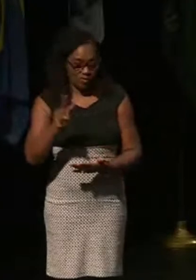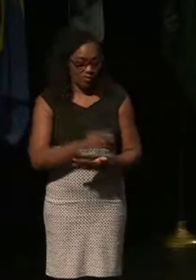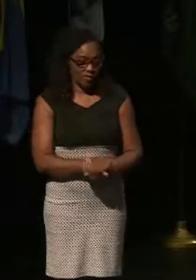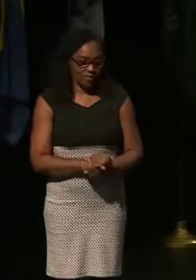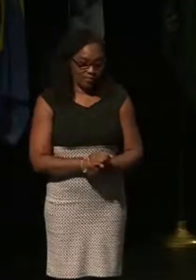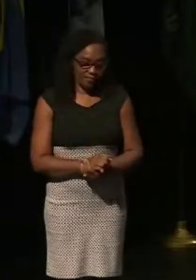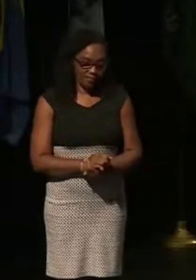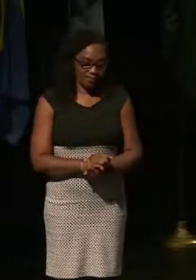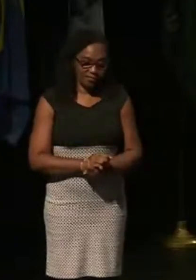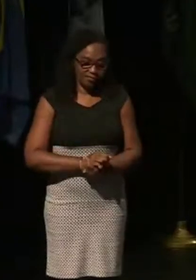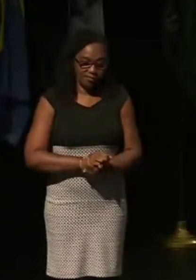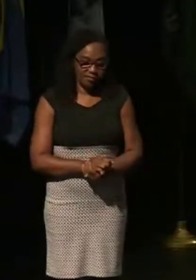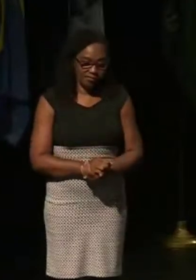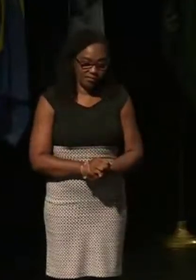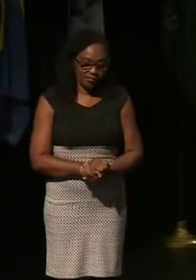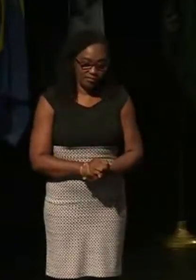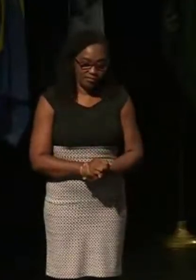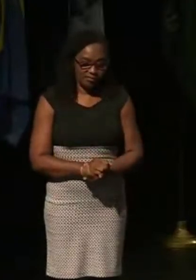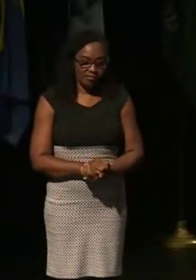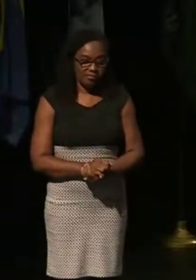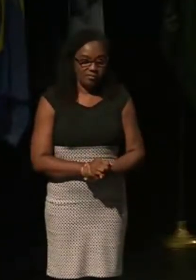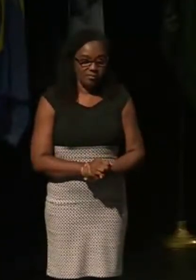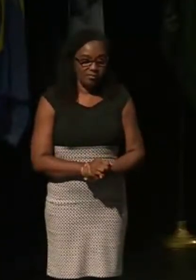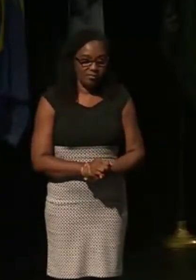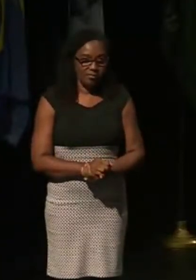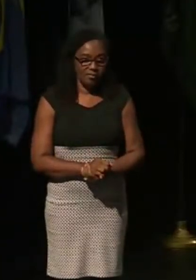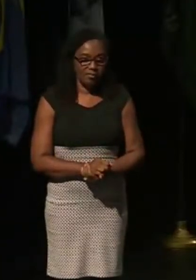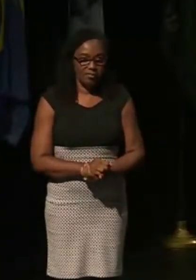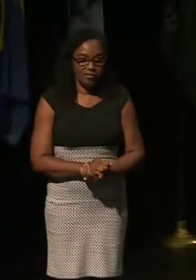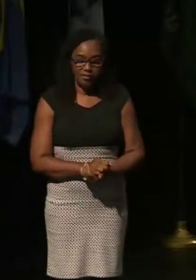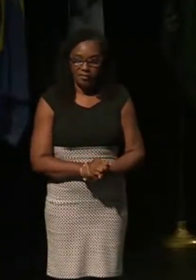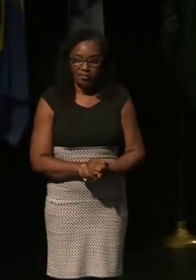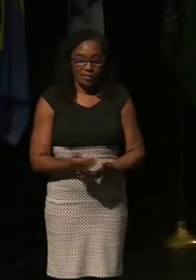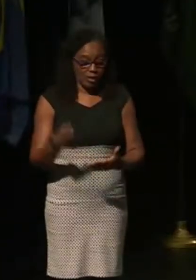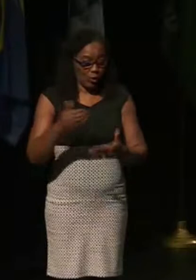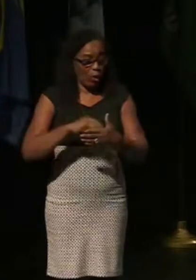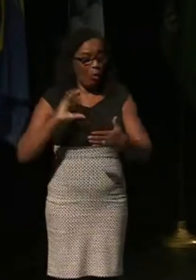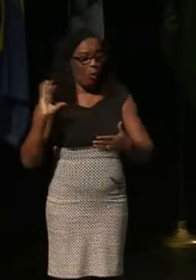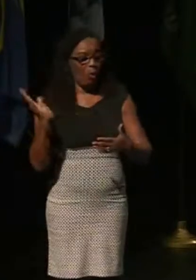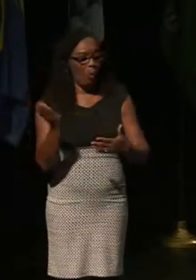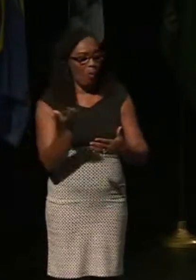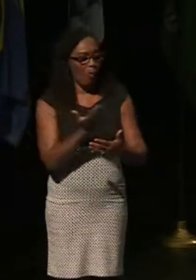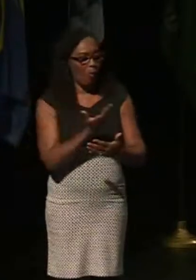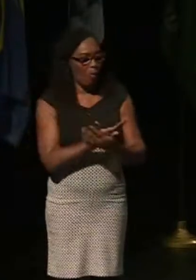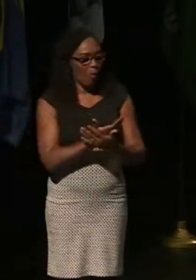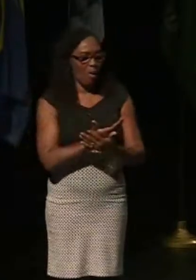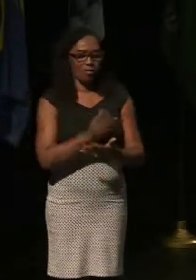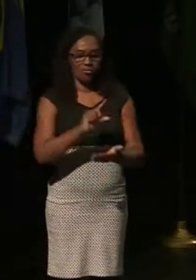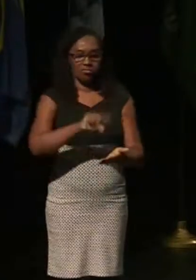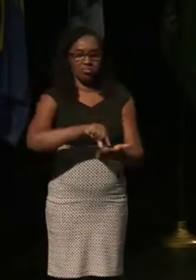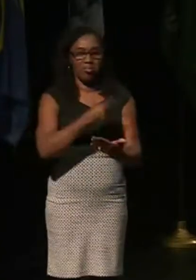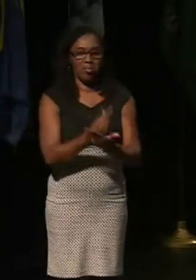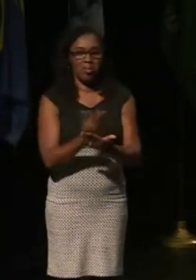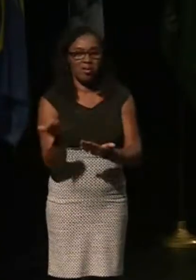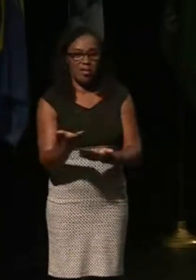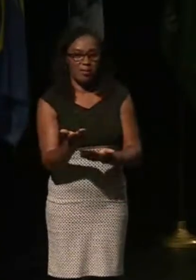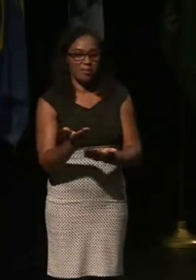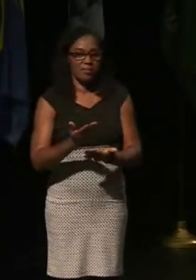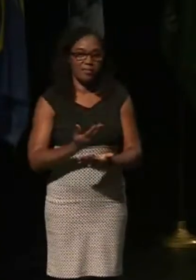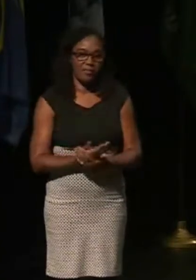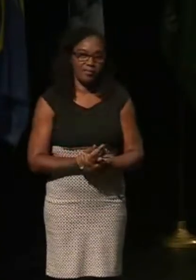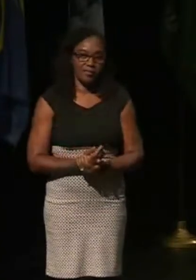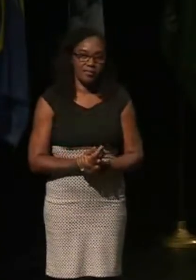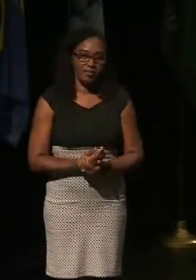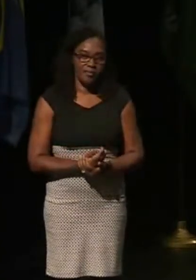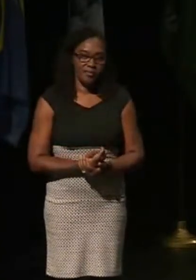of our graduation ceremonies, including today our honorary graduates, Archbishop